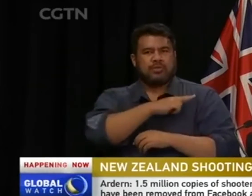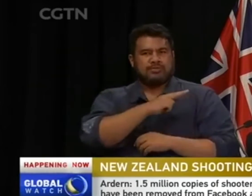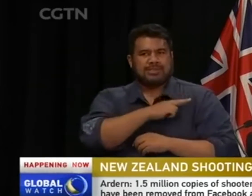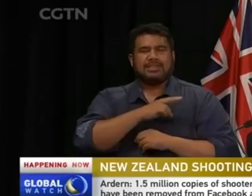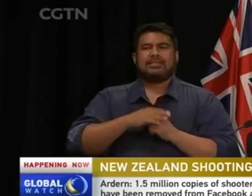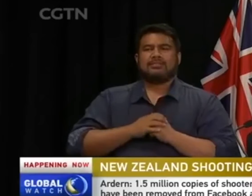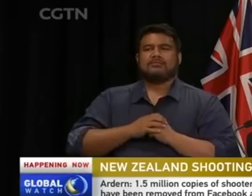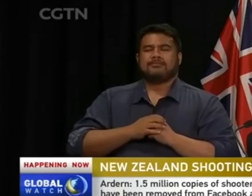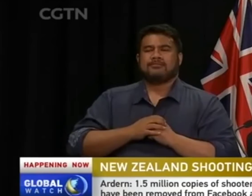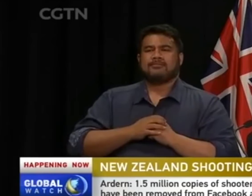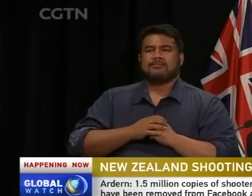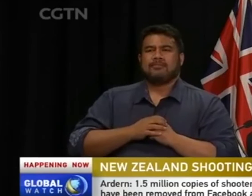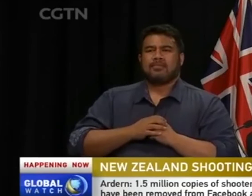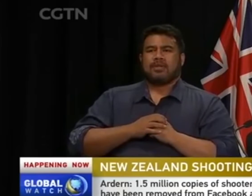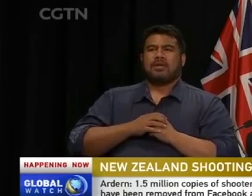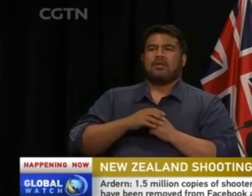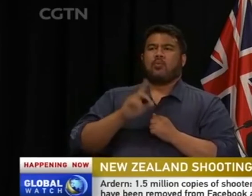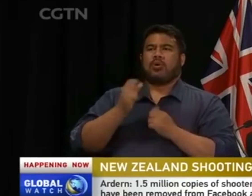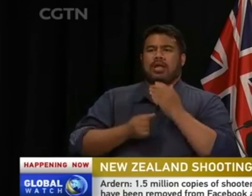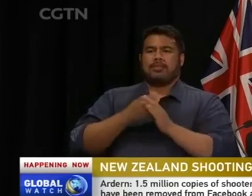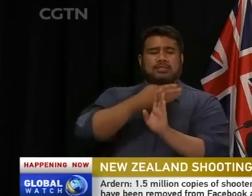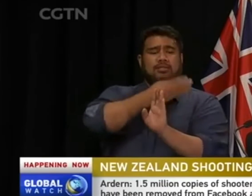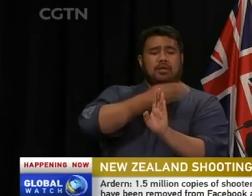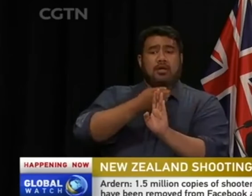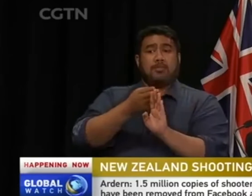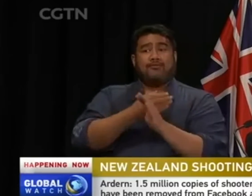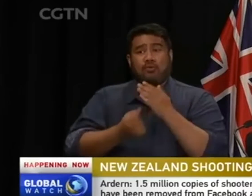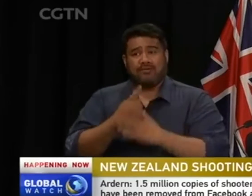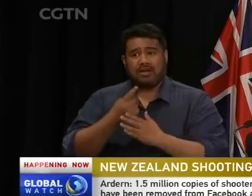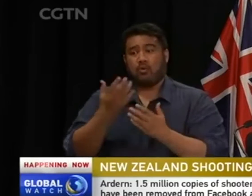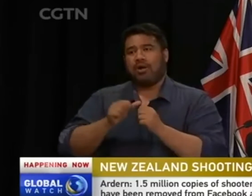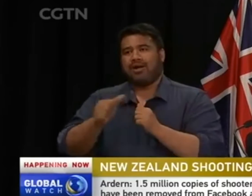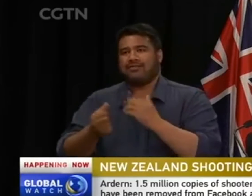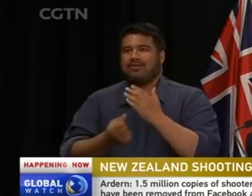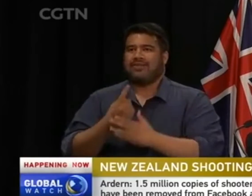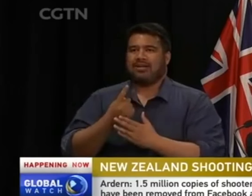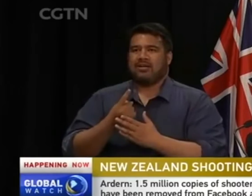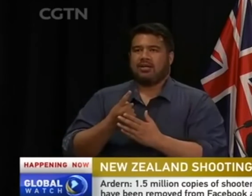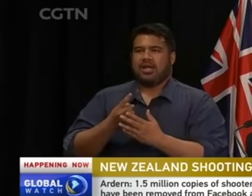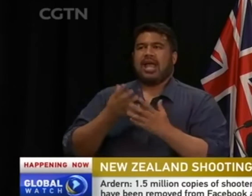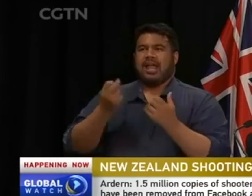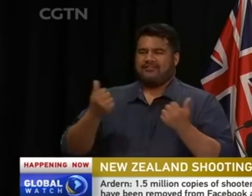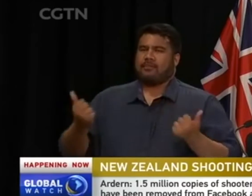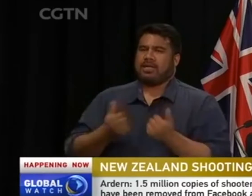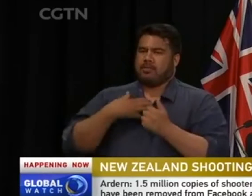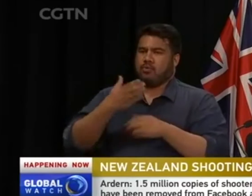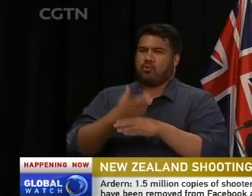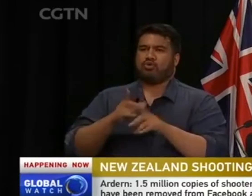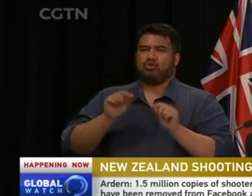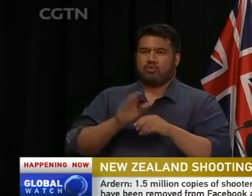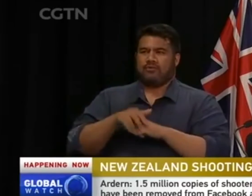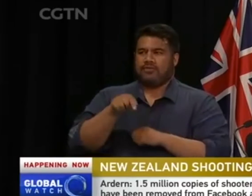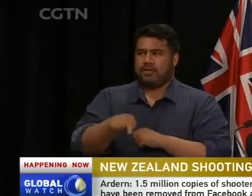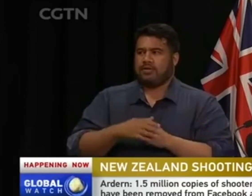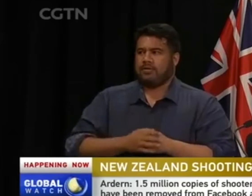that includes those who perpetuate the messages in the aftermath. There's a lot of work that needs to be done. They indicated to you that they may